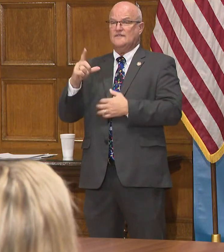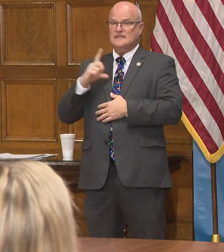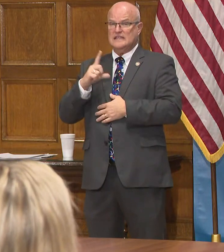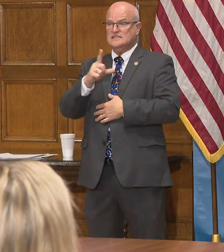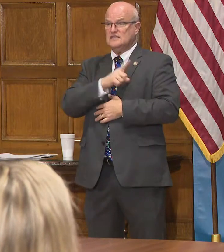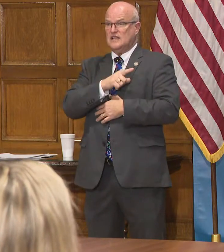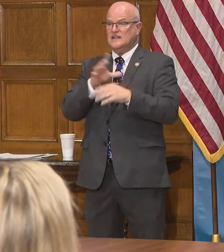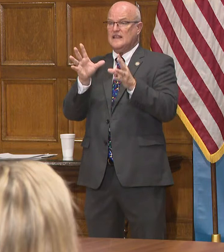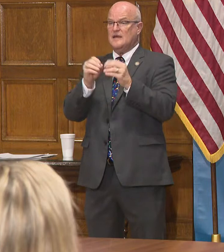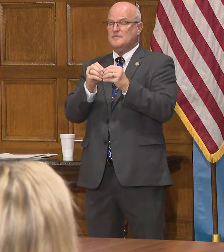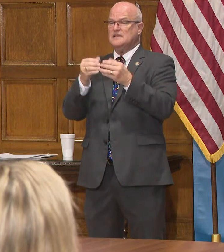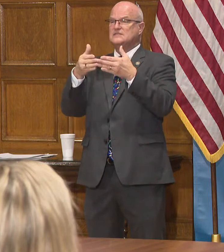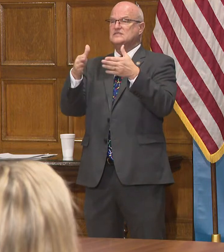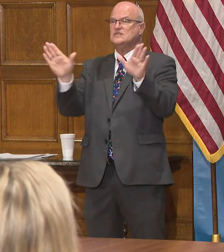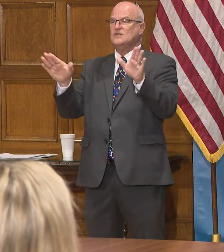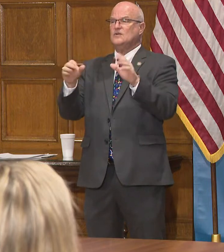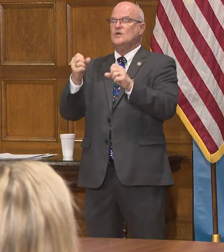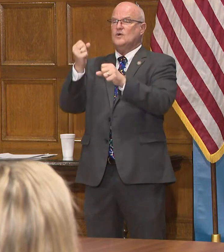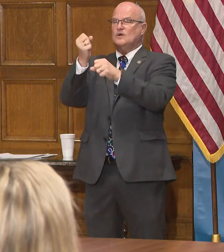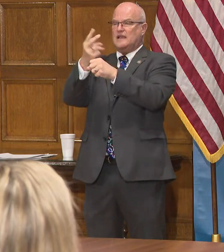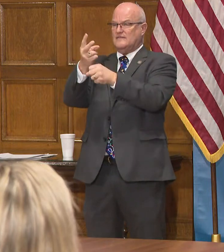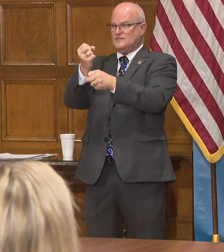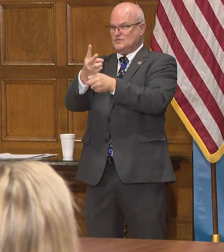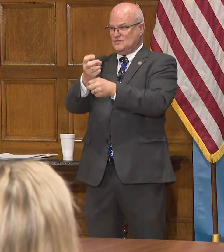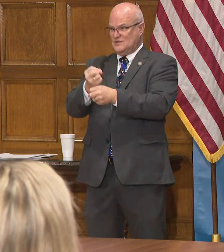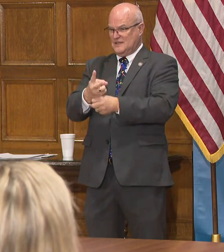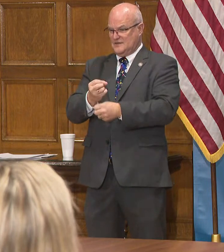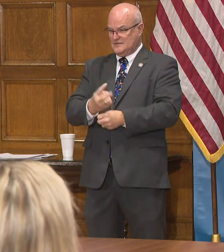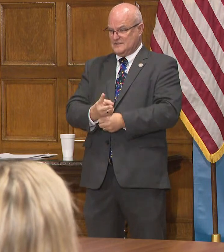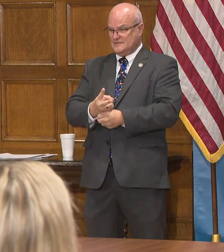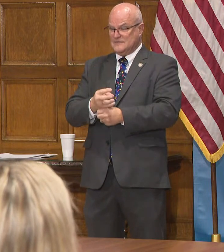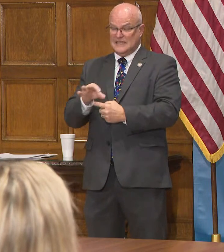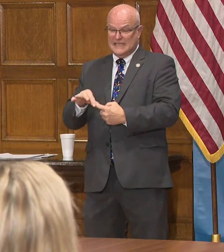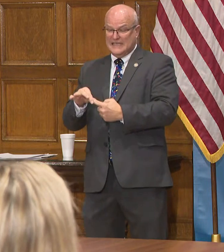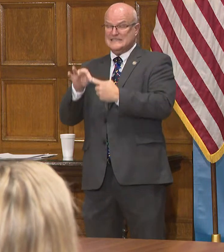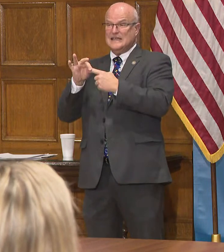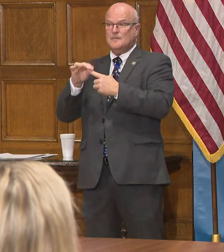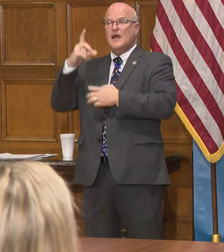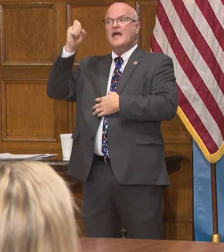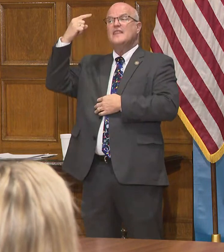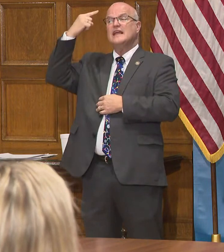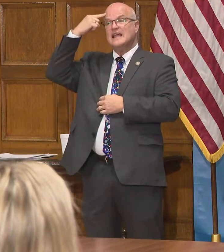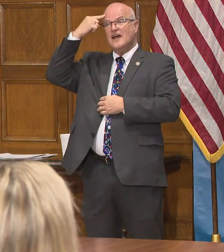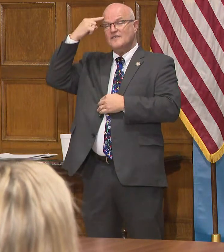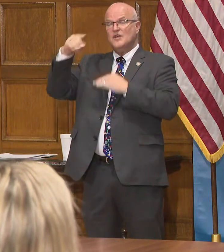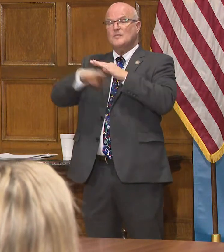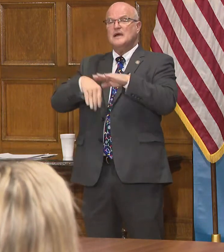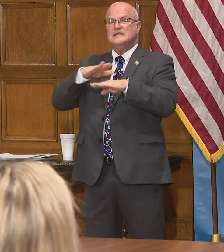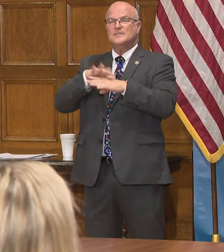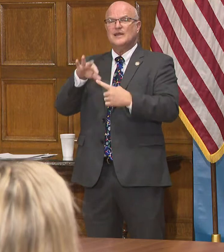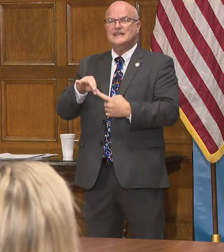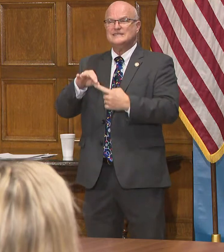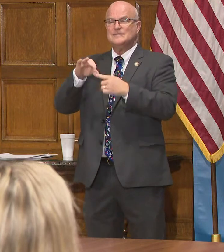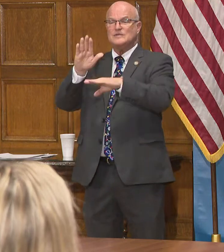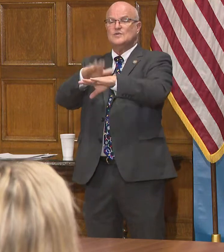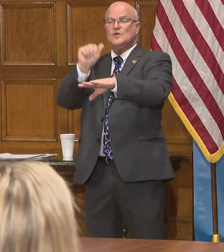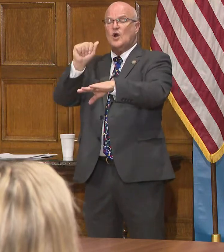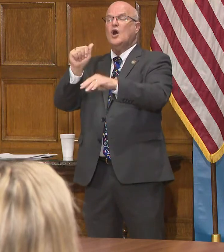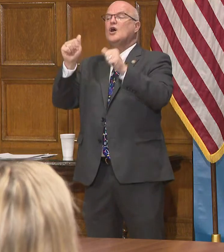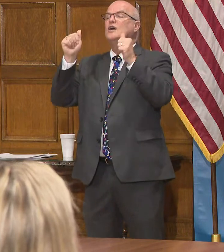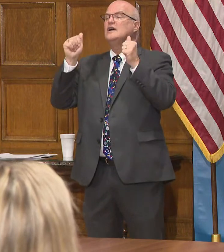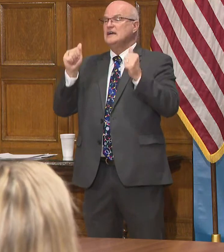legislature that meets in general session once every 2 years. The exception is that the governor, based upon a special call,